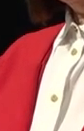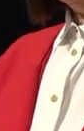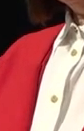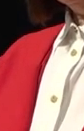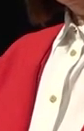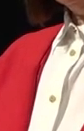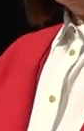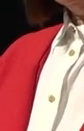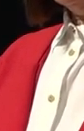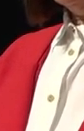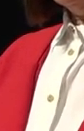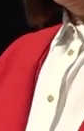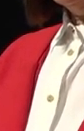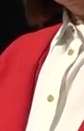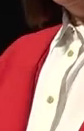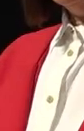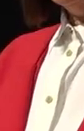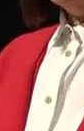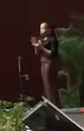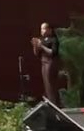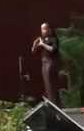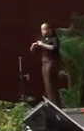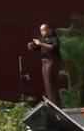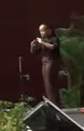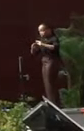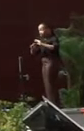Technological Teaching Tools.